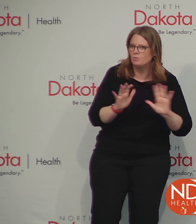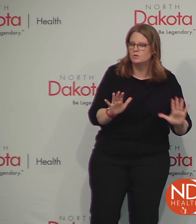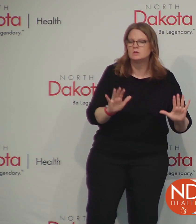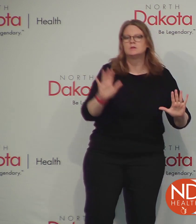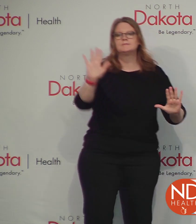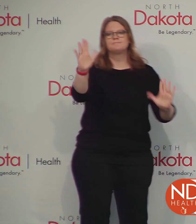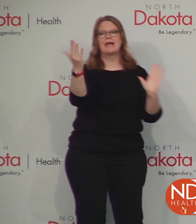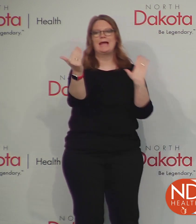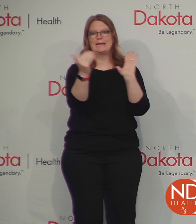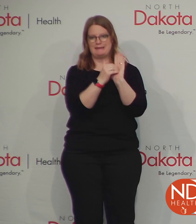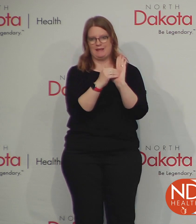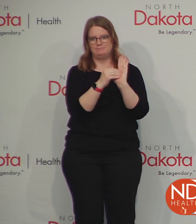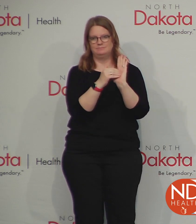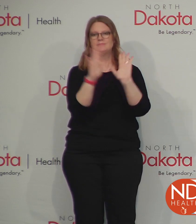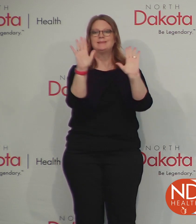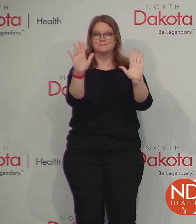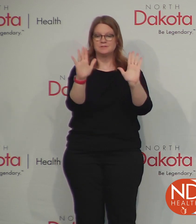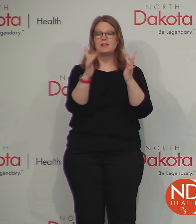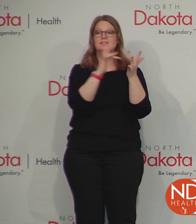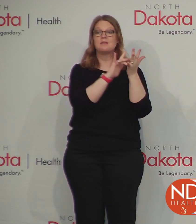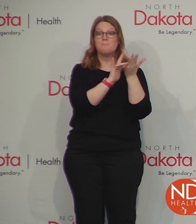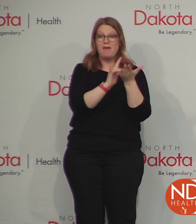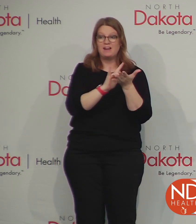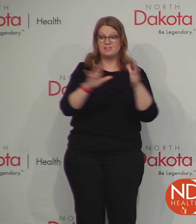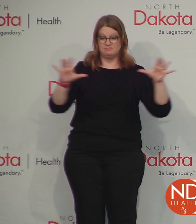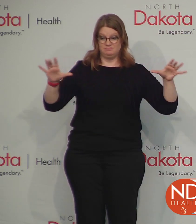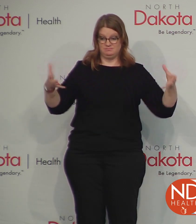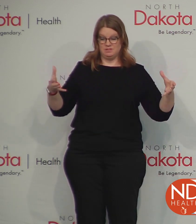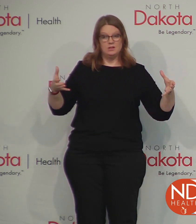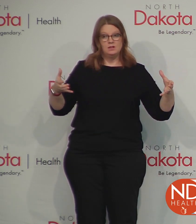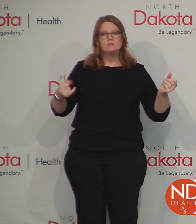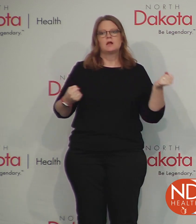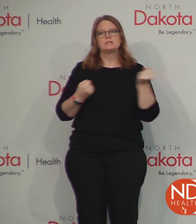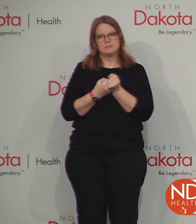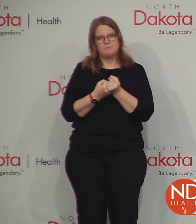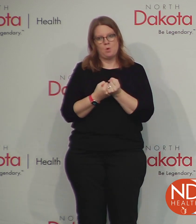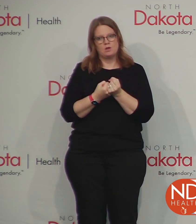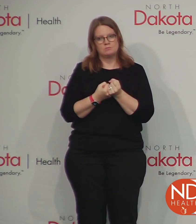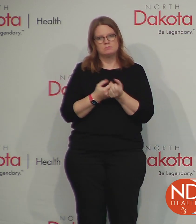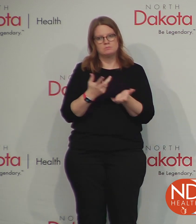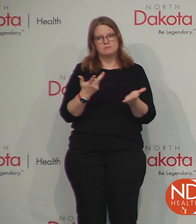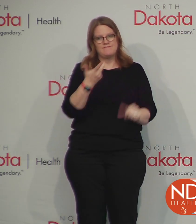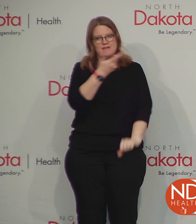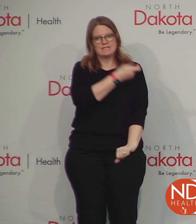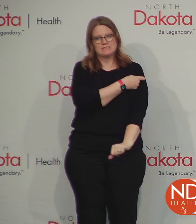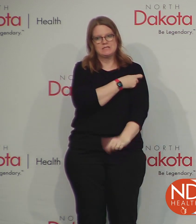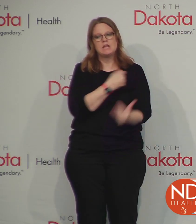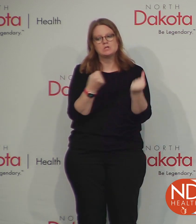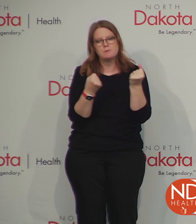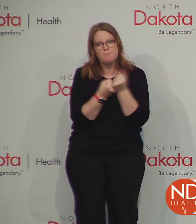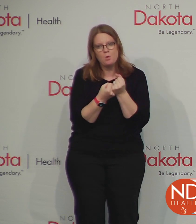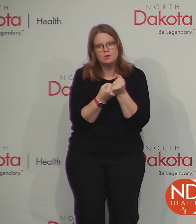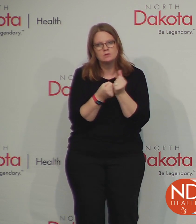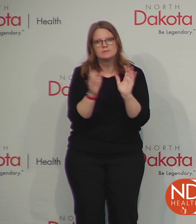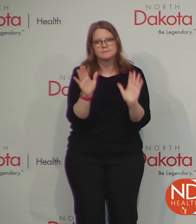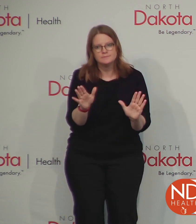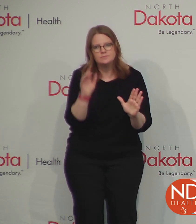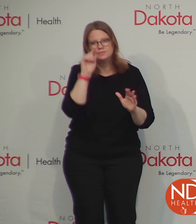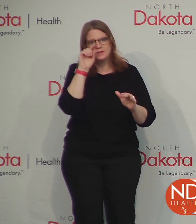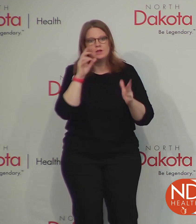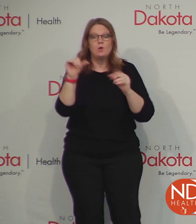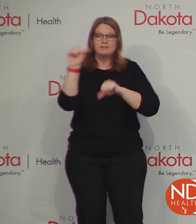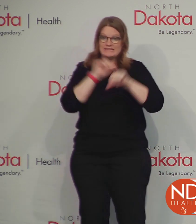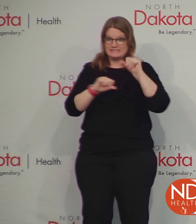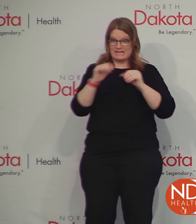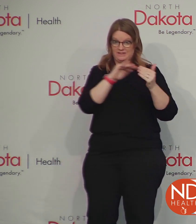want to reiterate what the governor said. The medical community is absolutely behind this vaccine. To me, this shows what the scientific